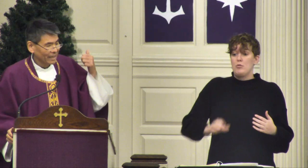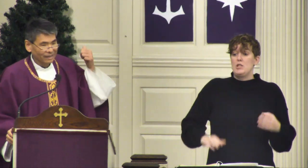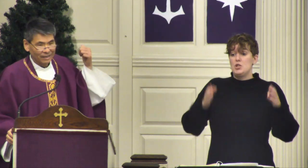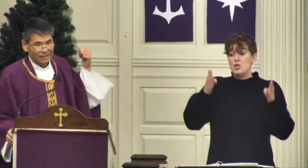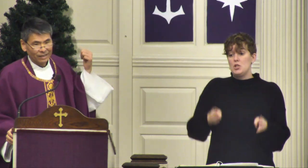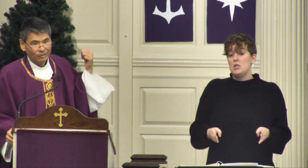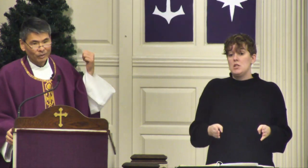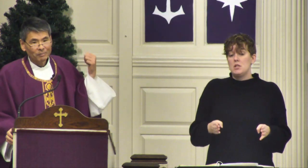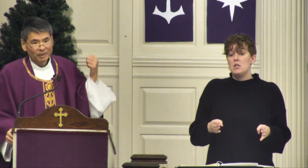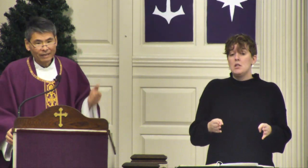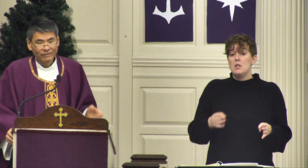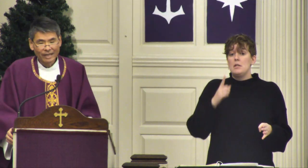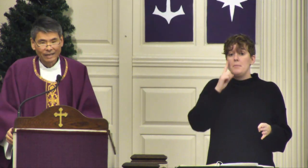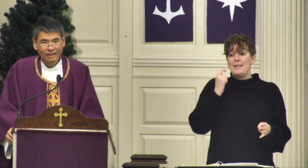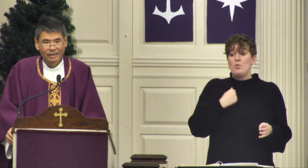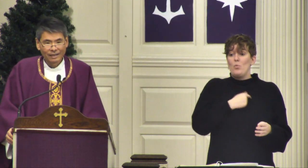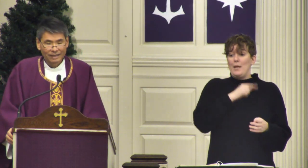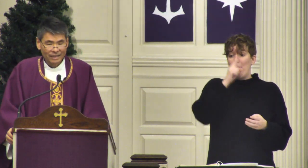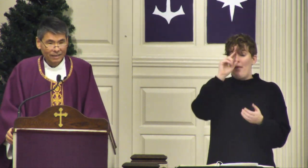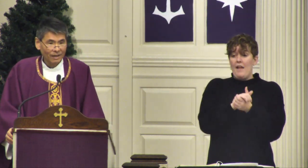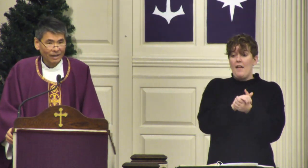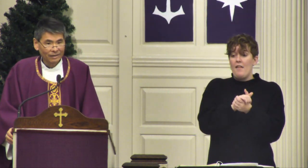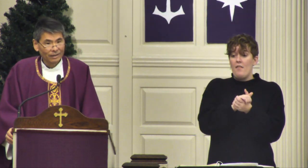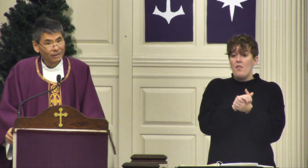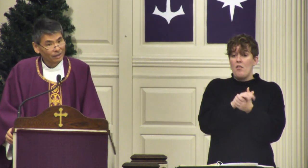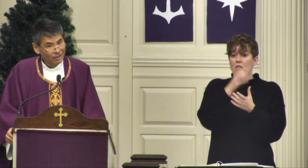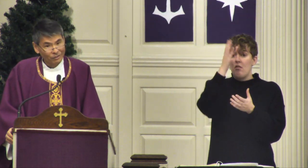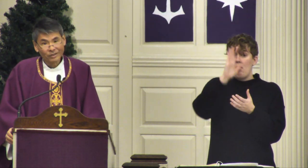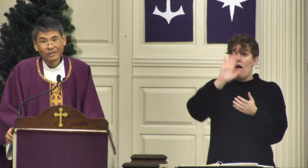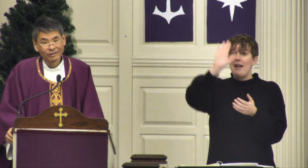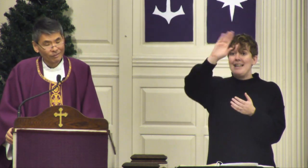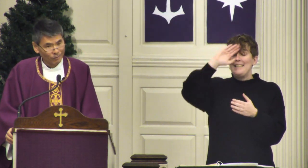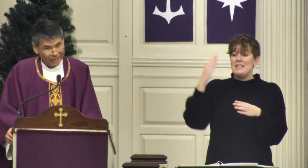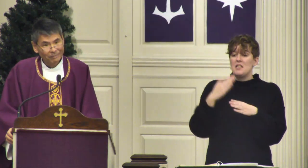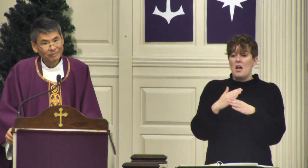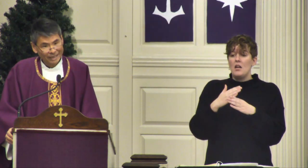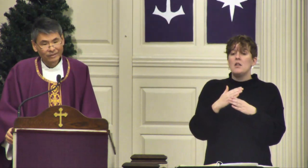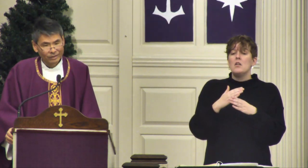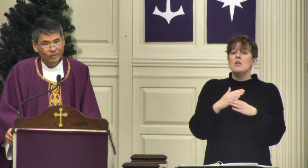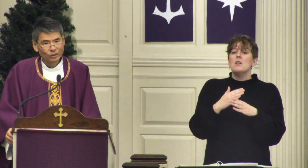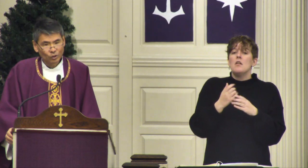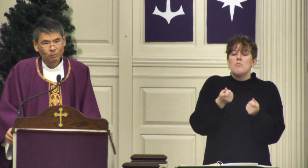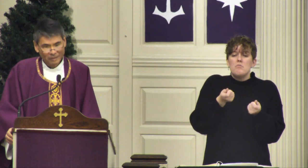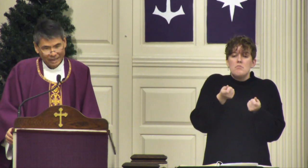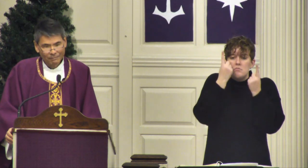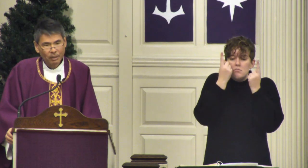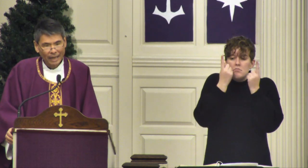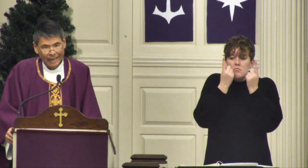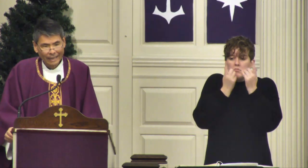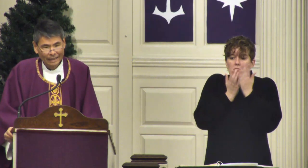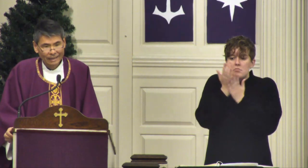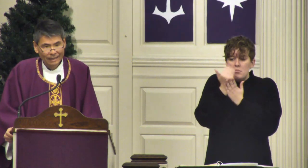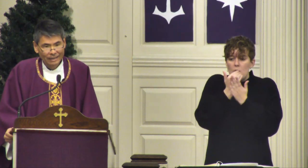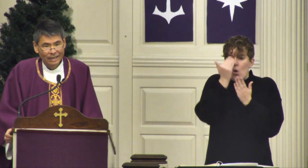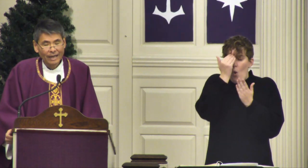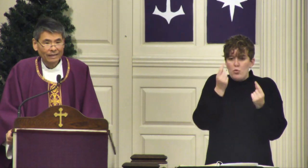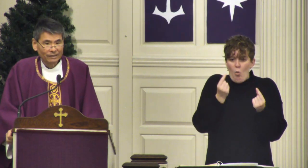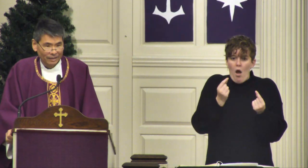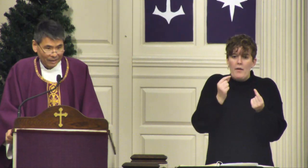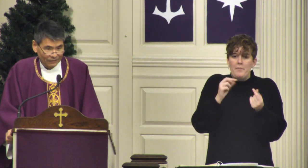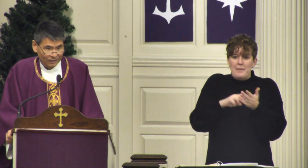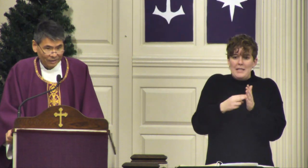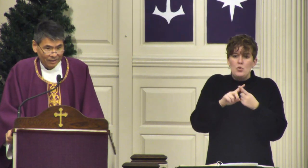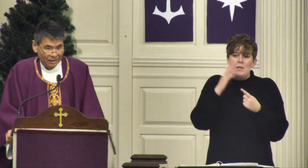we believe that the Son of God knows what it means to be in pain and to